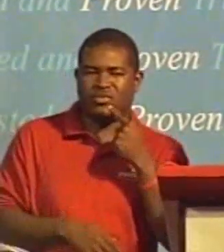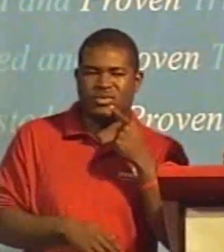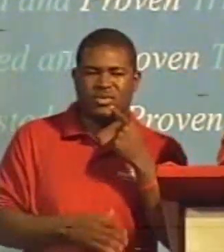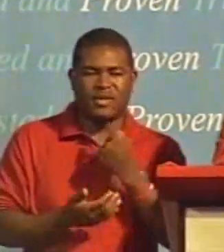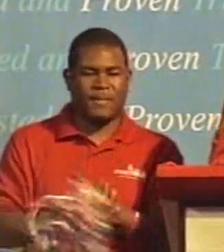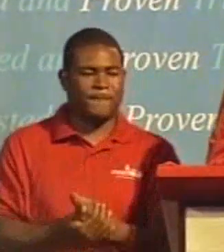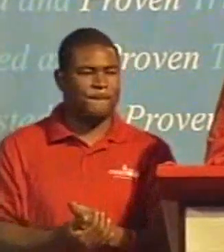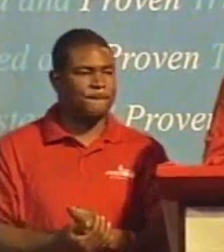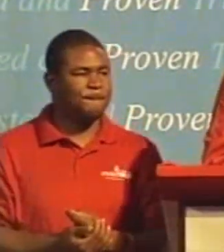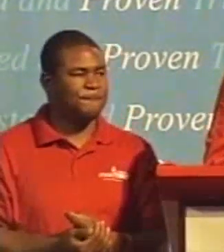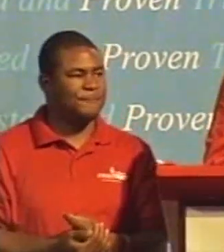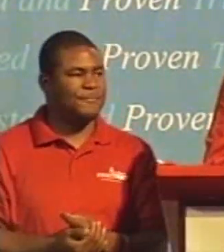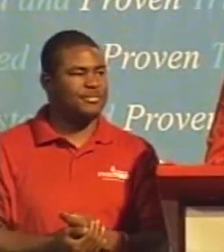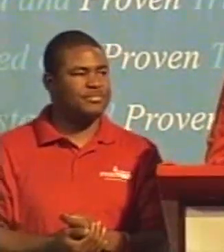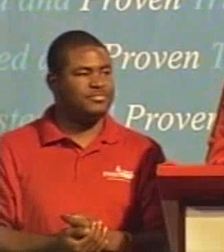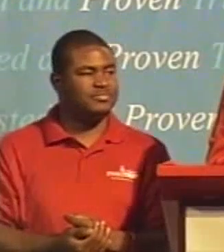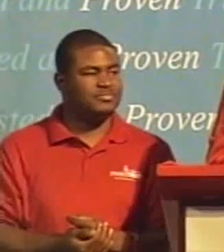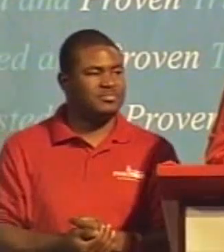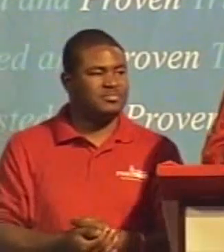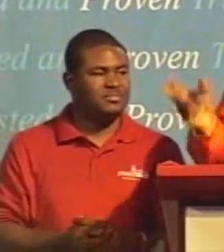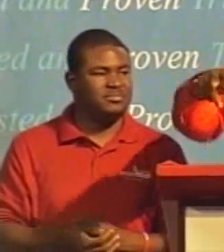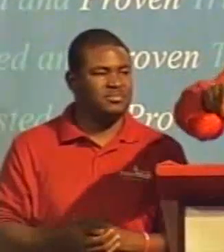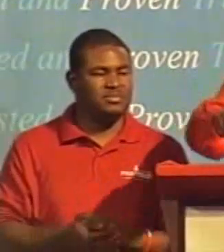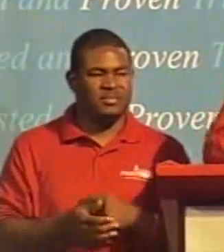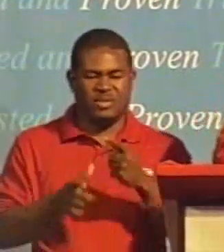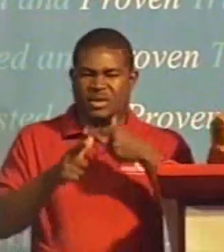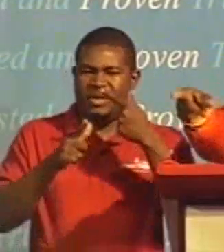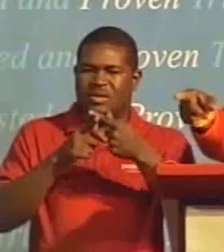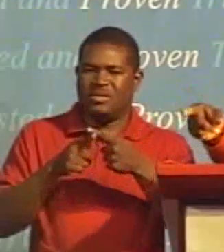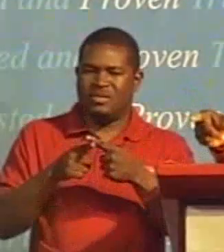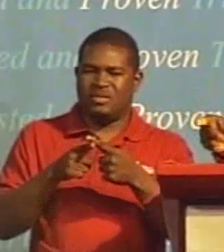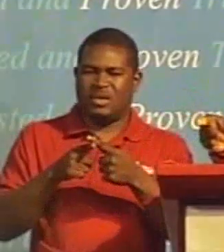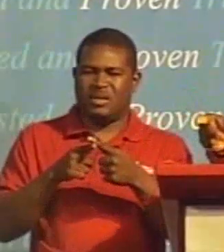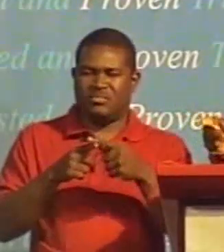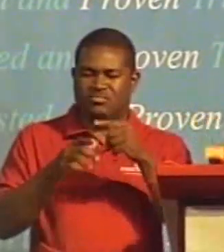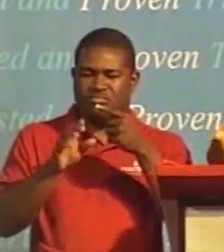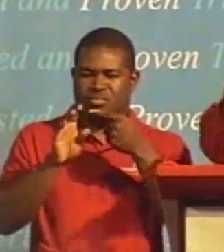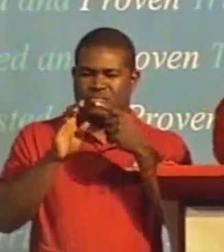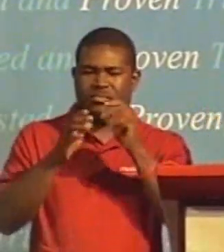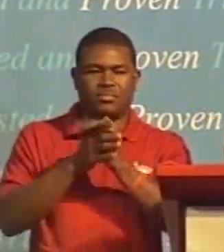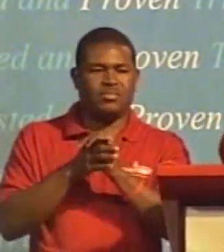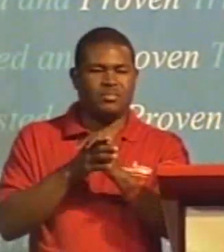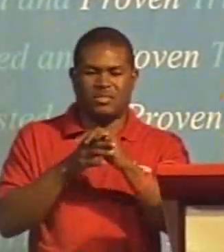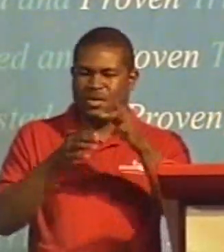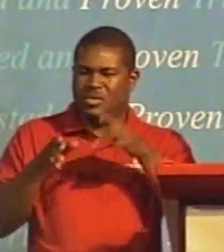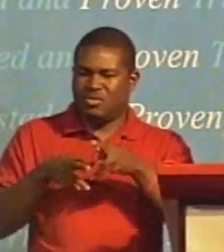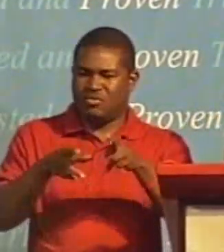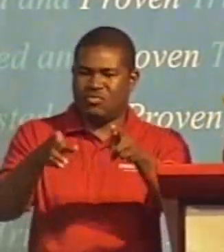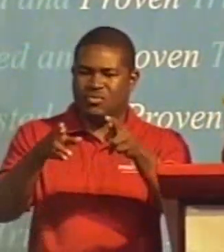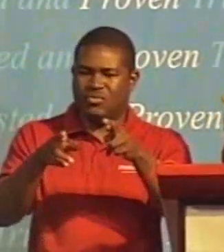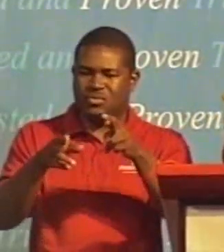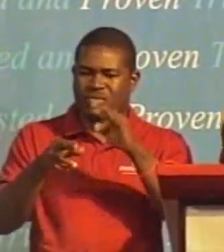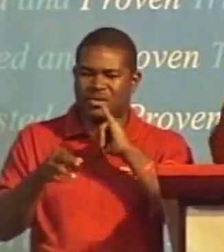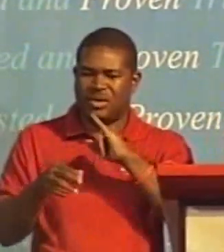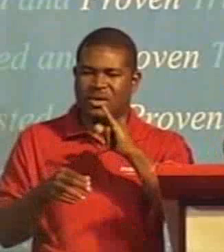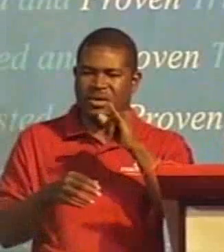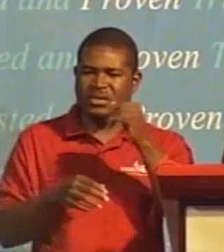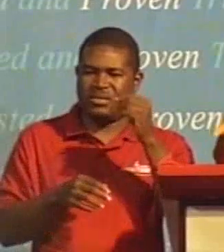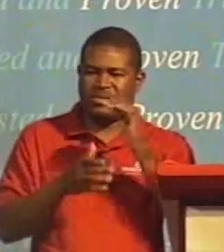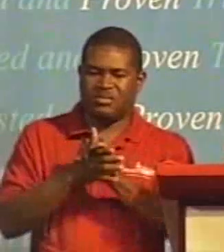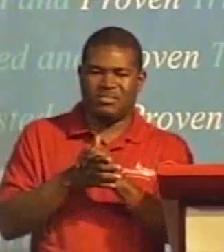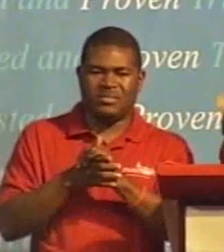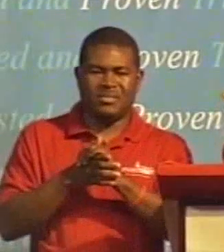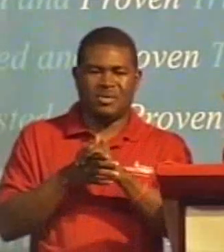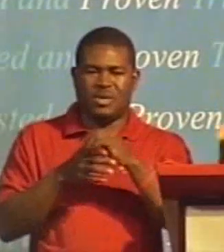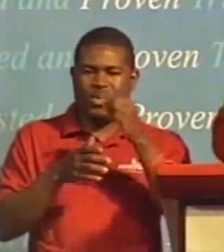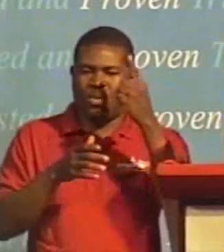Then on top of that, the little piece of road, It's 1/4 mile from the roundabout at